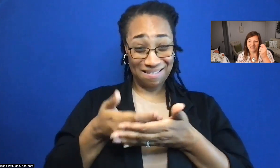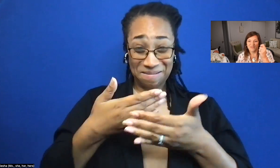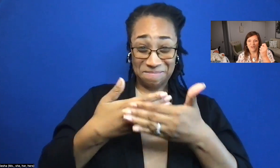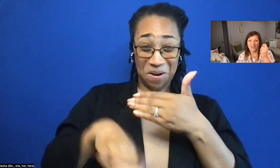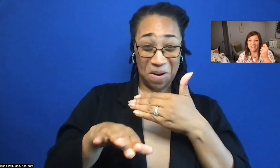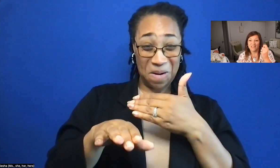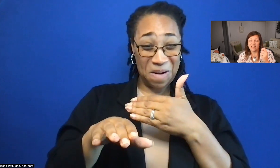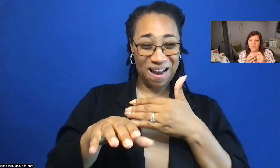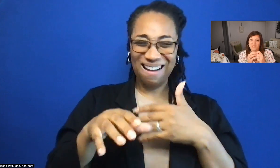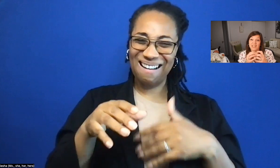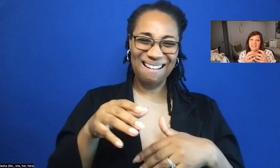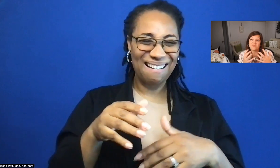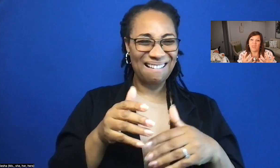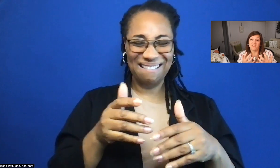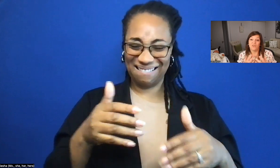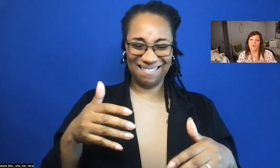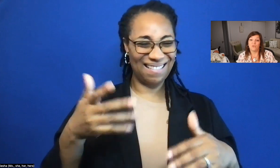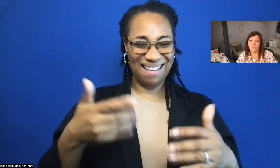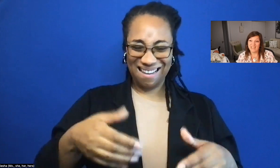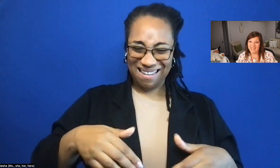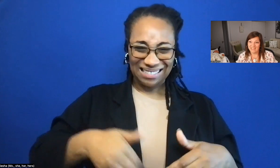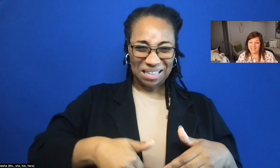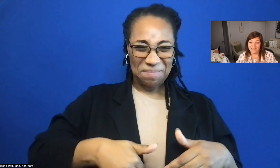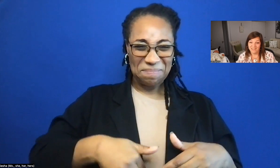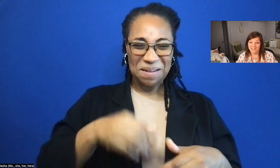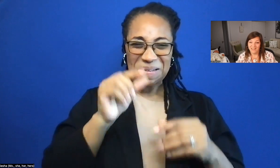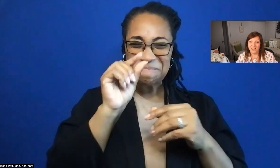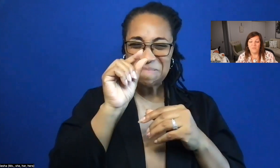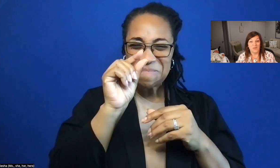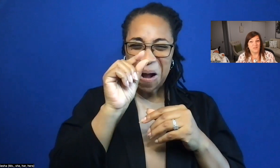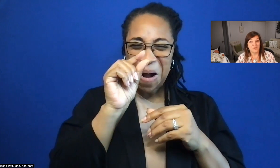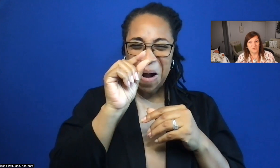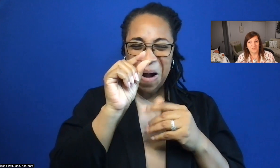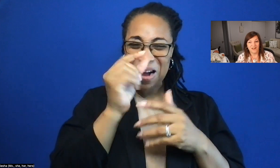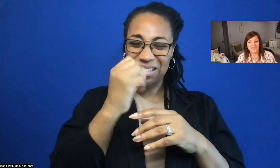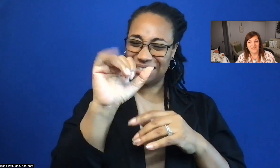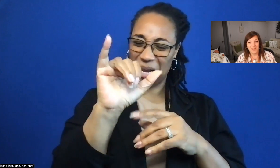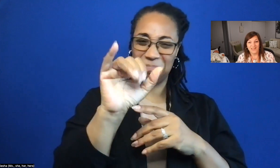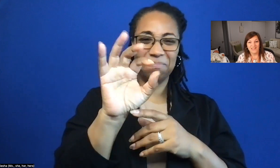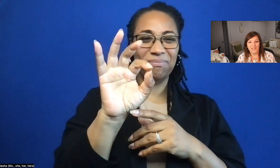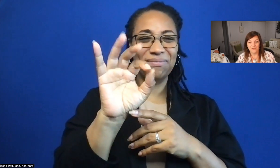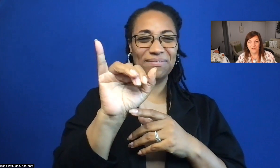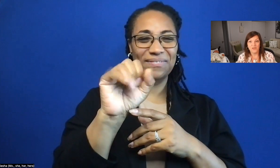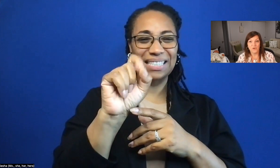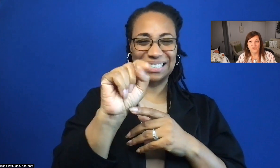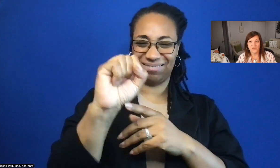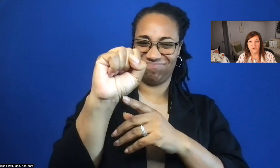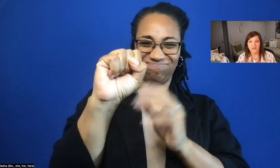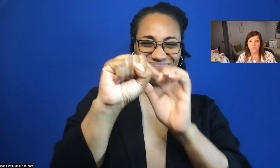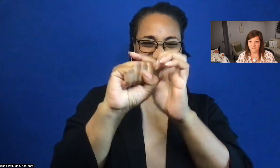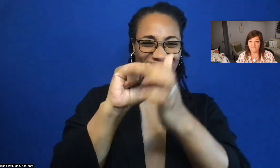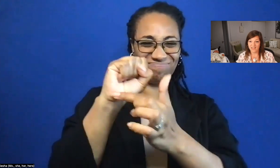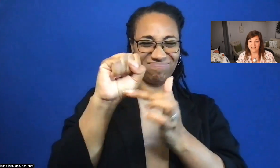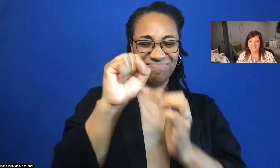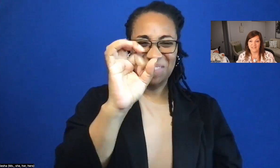size of our fist, but they expand to hold what we eat. Babies are born constipated and fluid overloaded